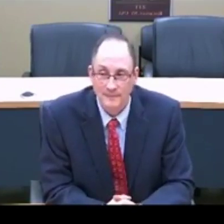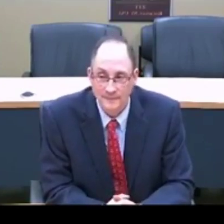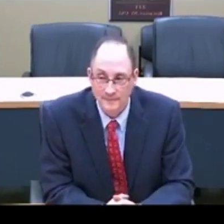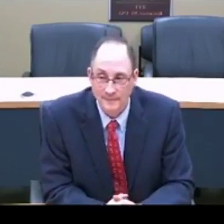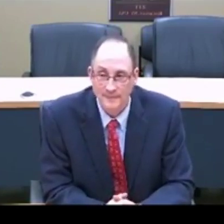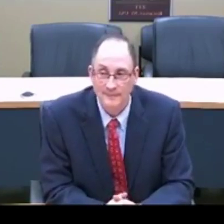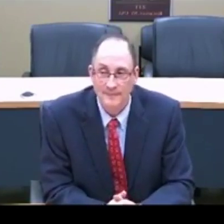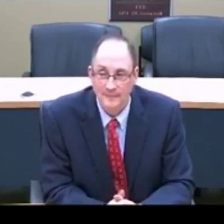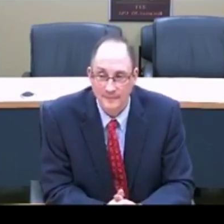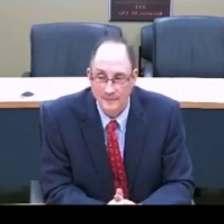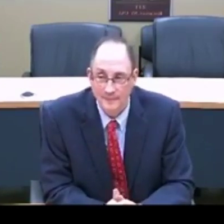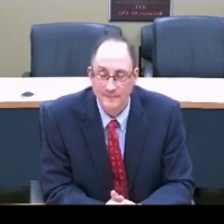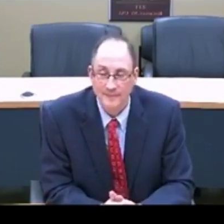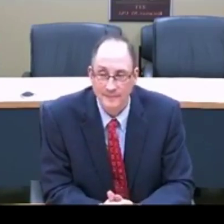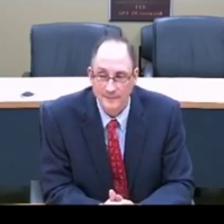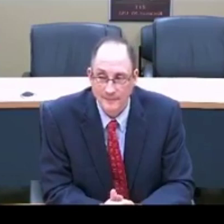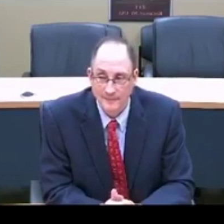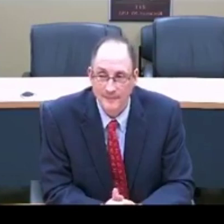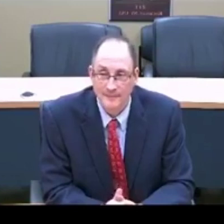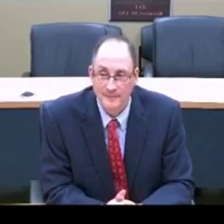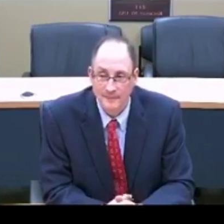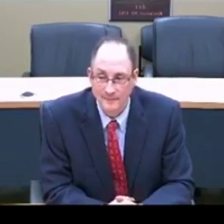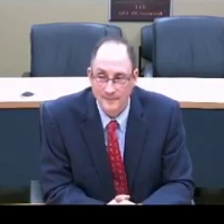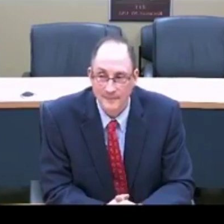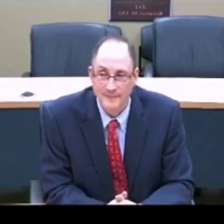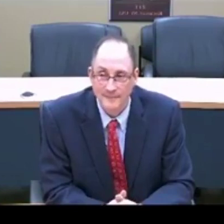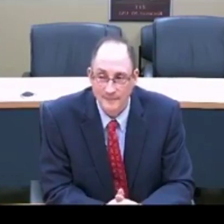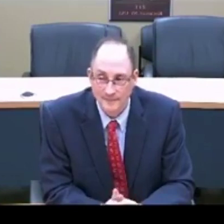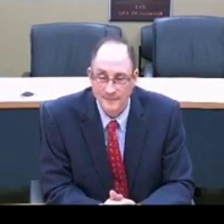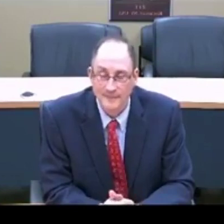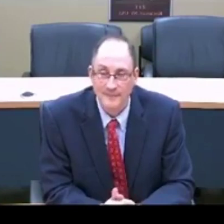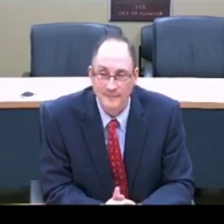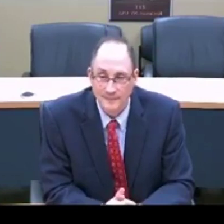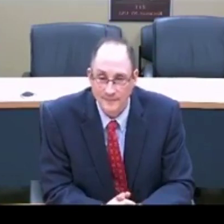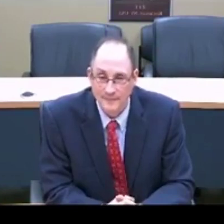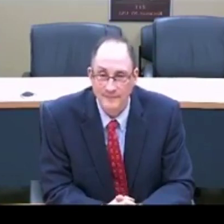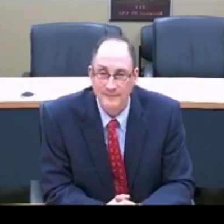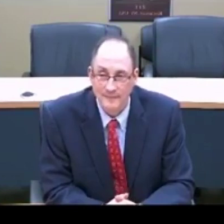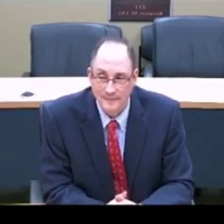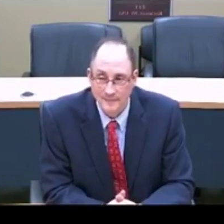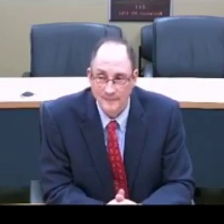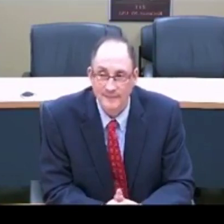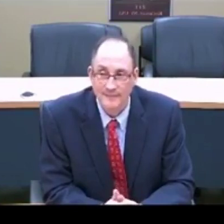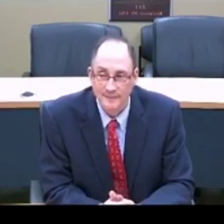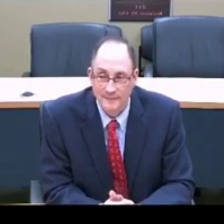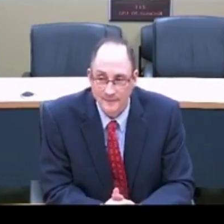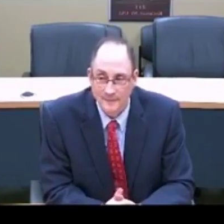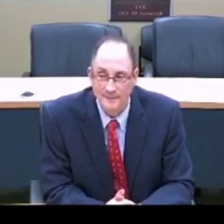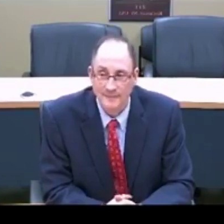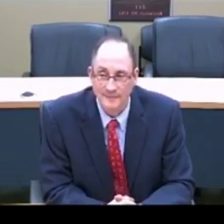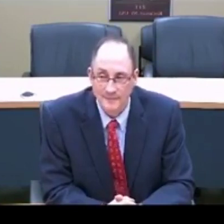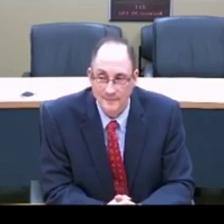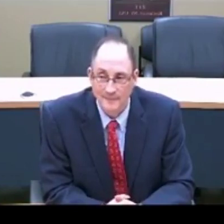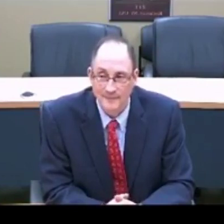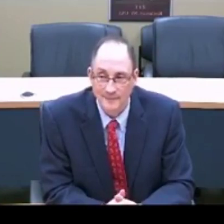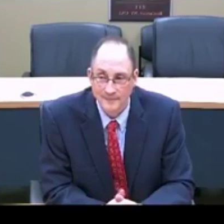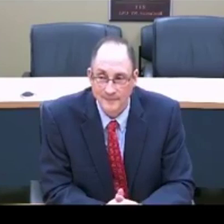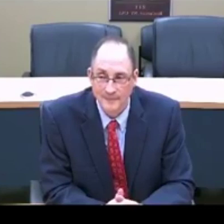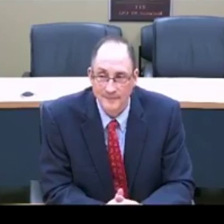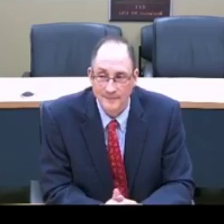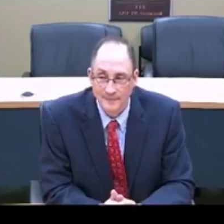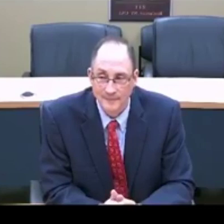they think, oh, the cost is, I can't do it when that is not true. And, and, and then there's others